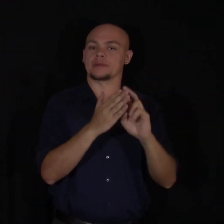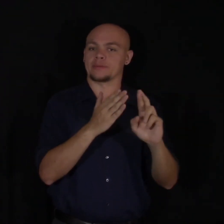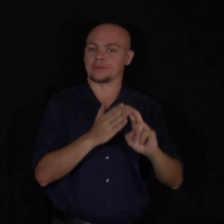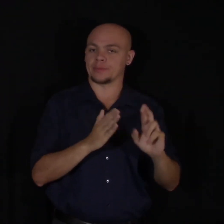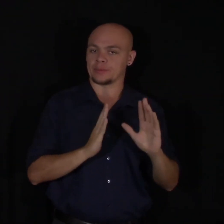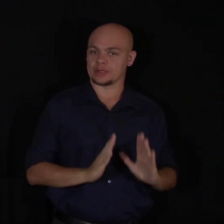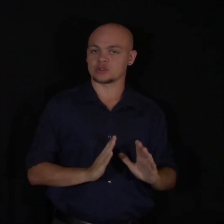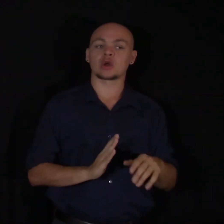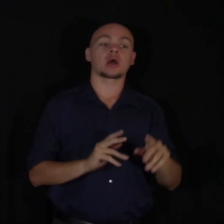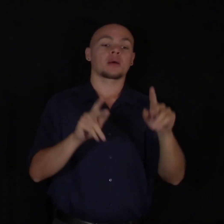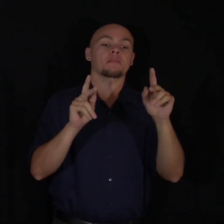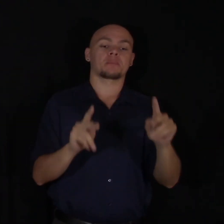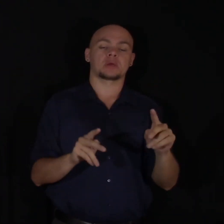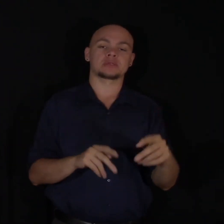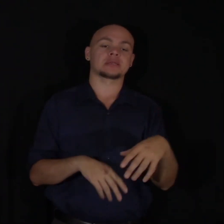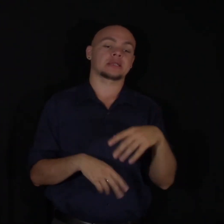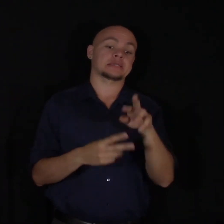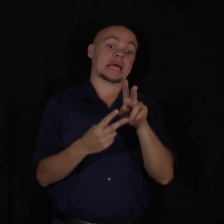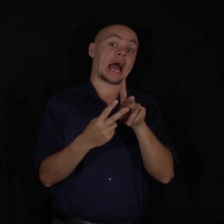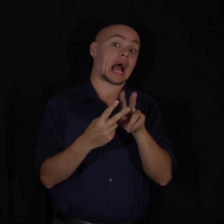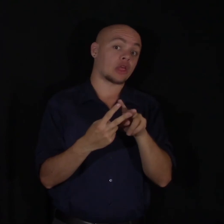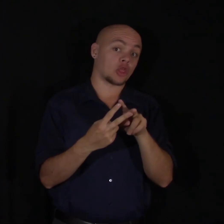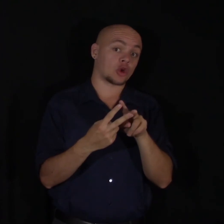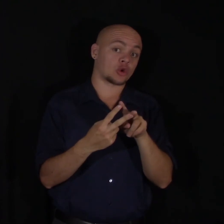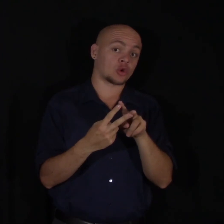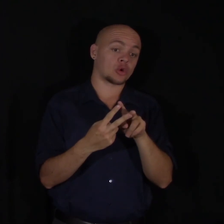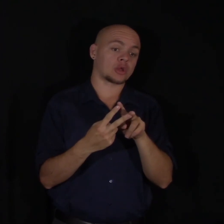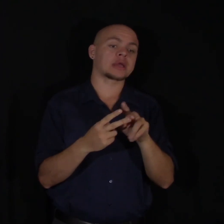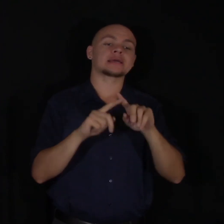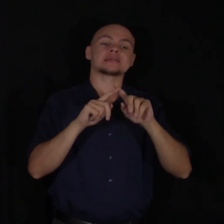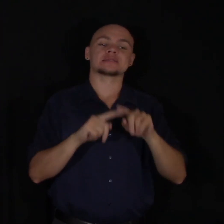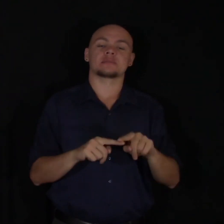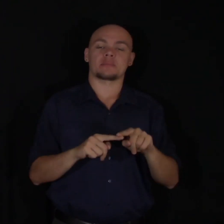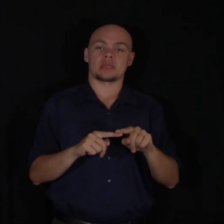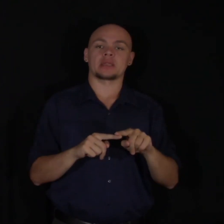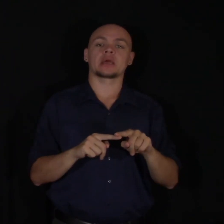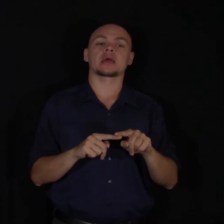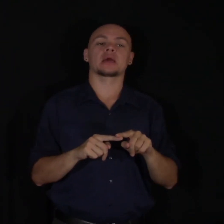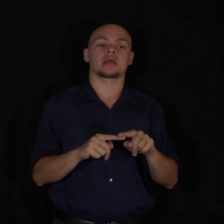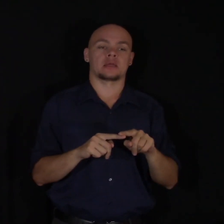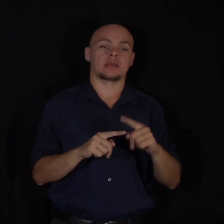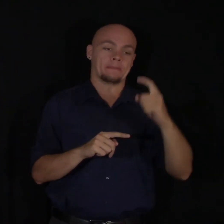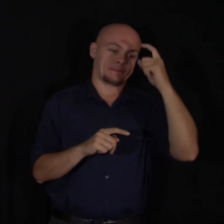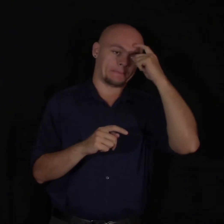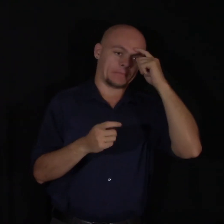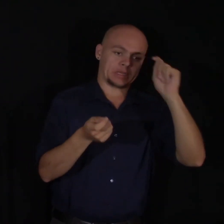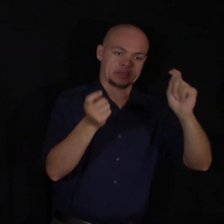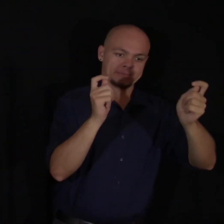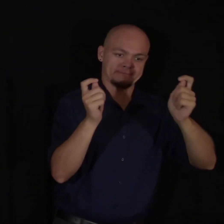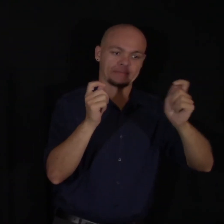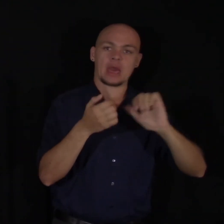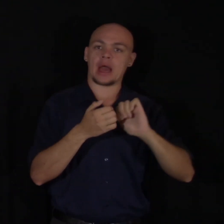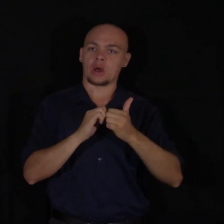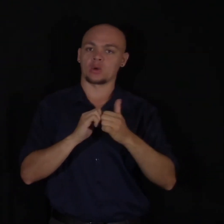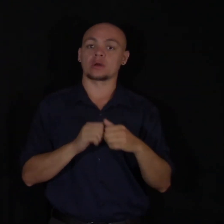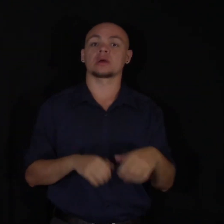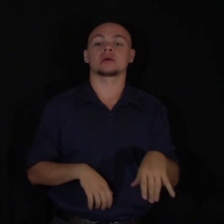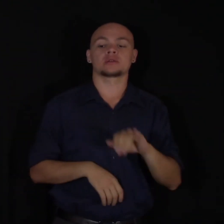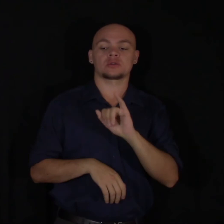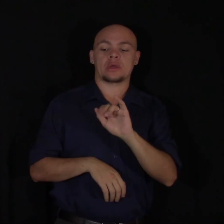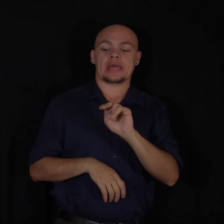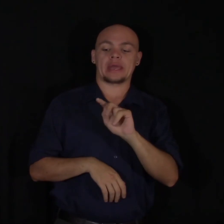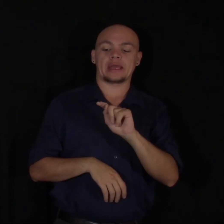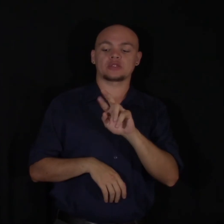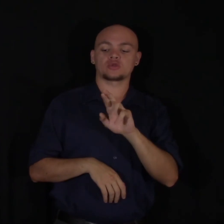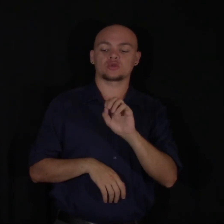an introvert or an extrovert depending on how they tend to turn mentally. So introverts turn inwards